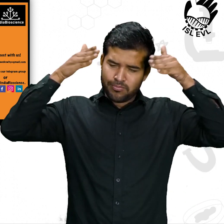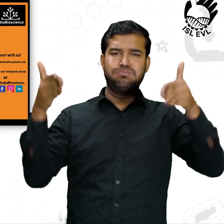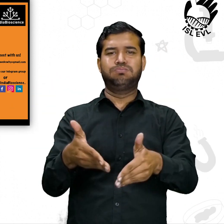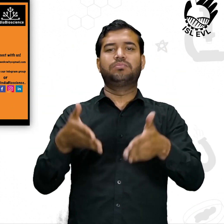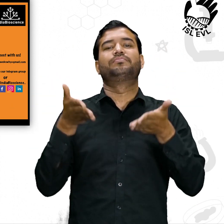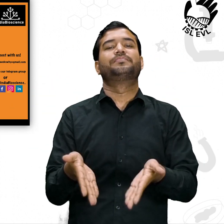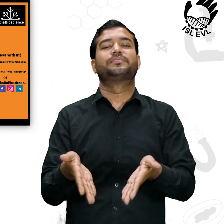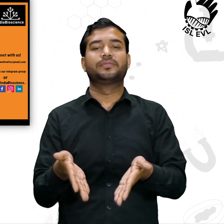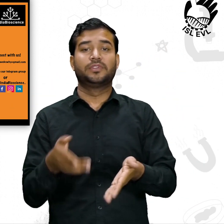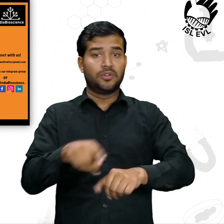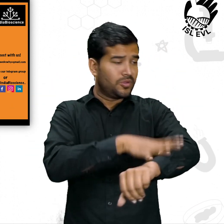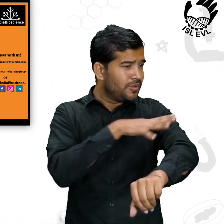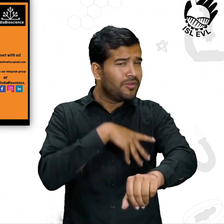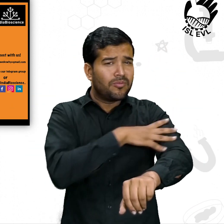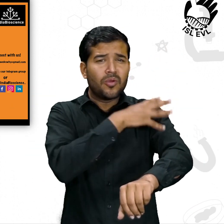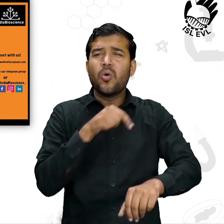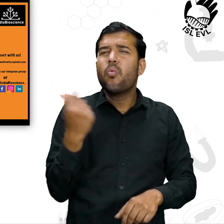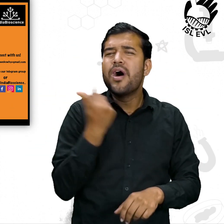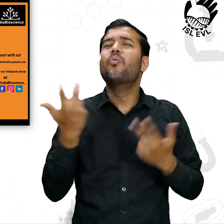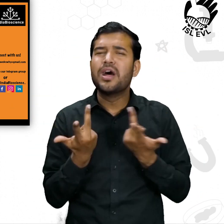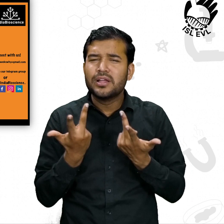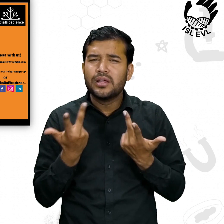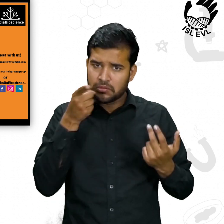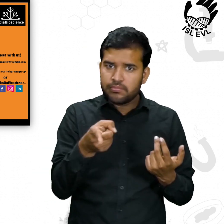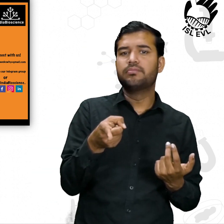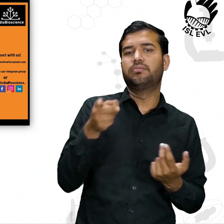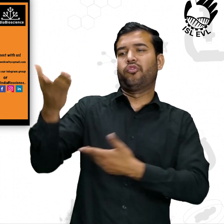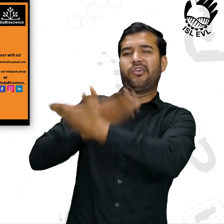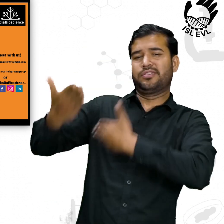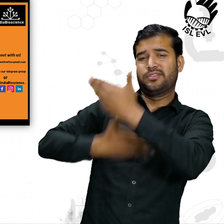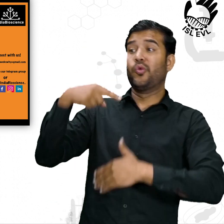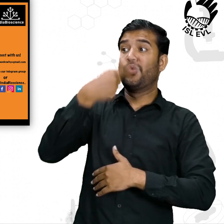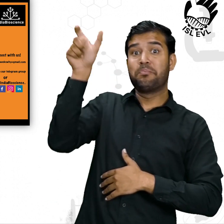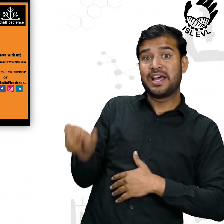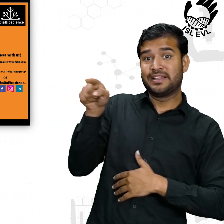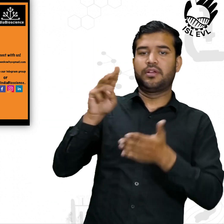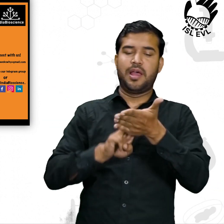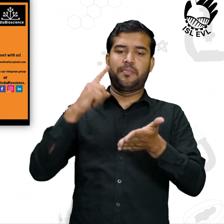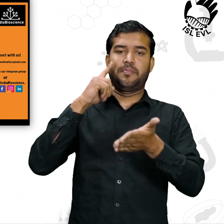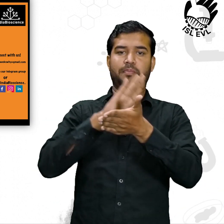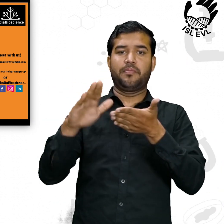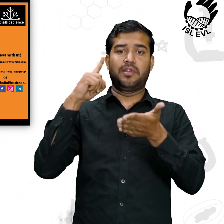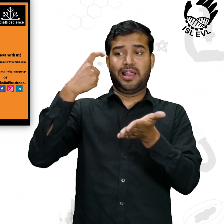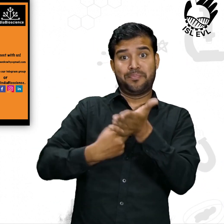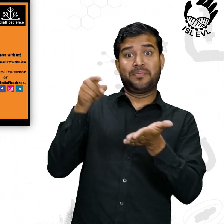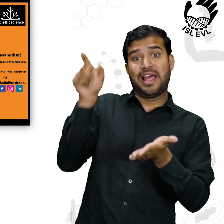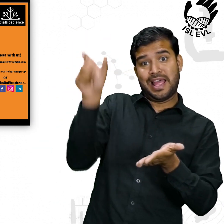purpose of the stripes on the tigers' bodies, they speak to Mihir Trivedi, a wildlife biologist from CCMB.